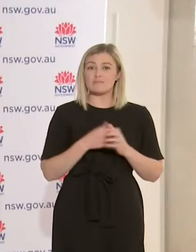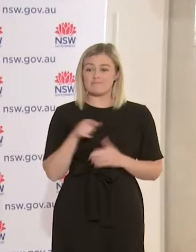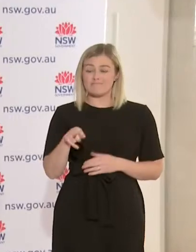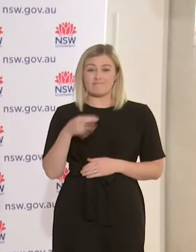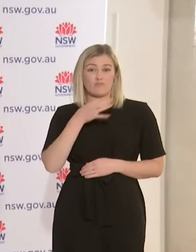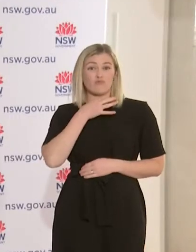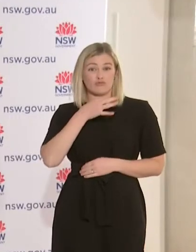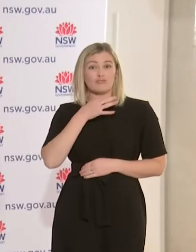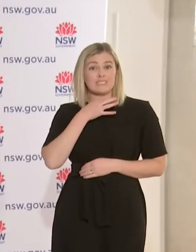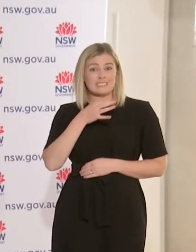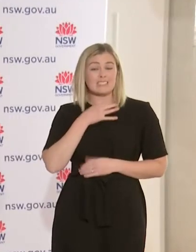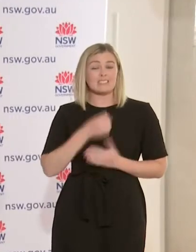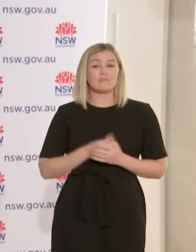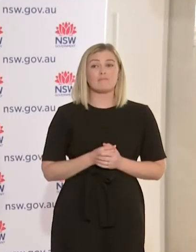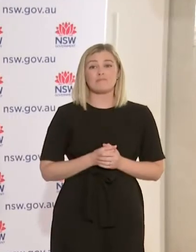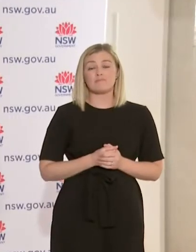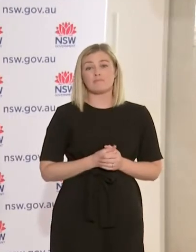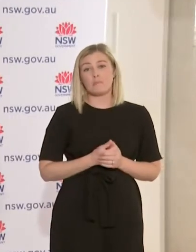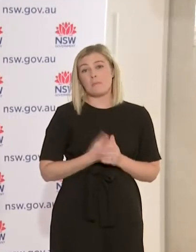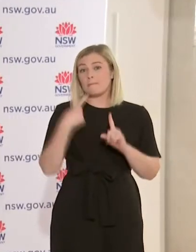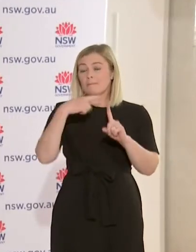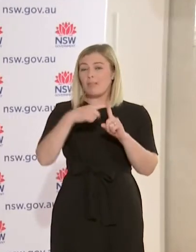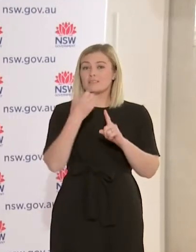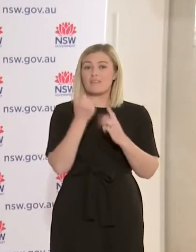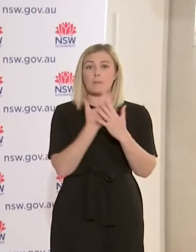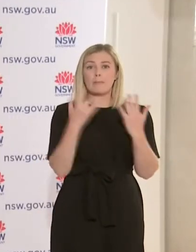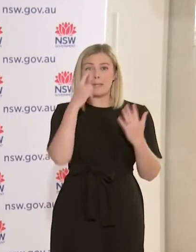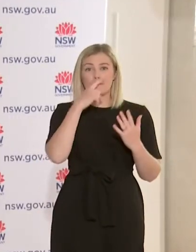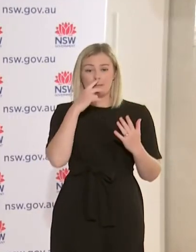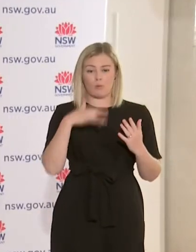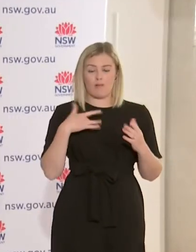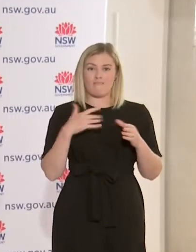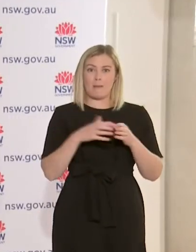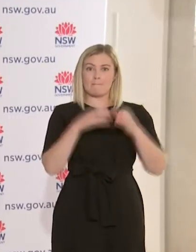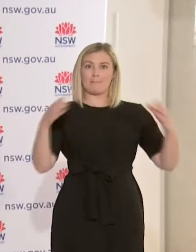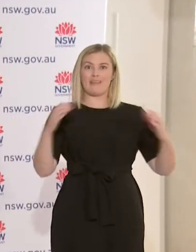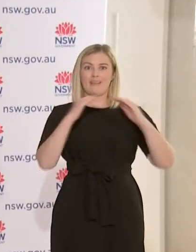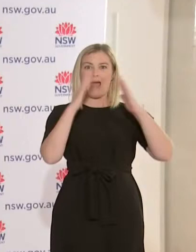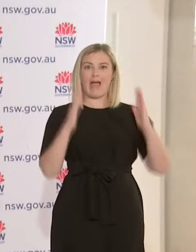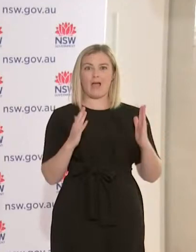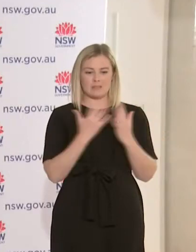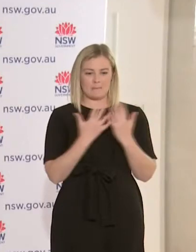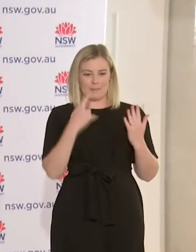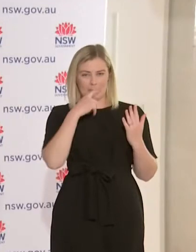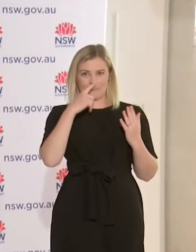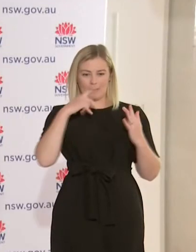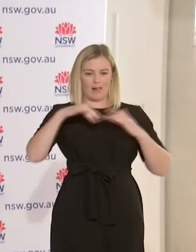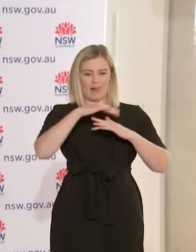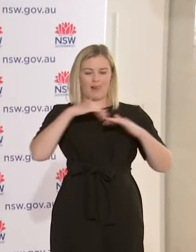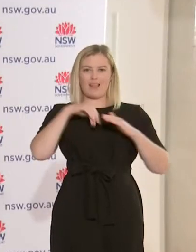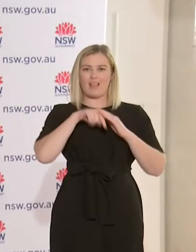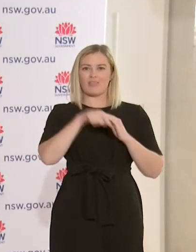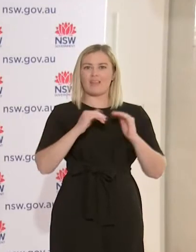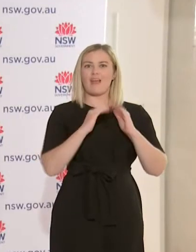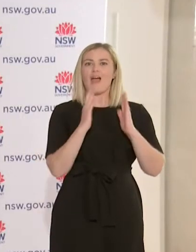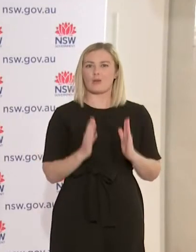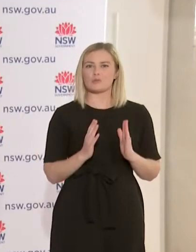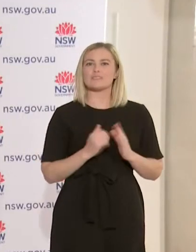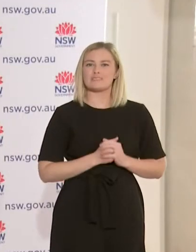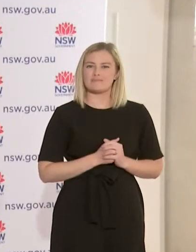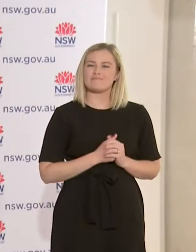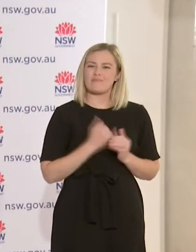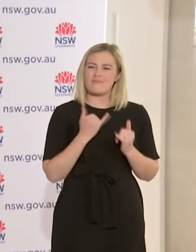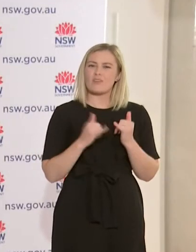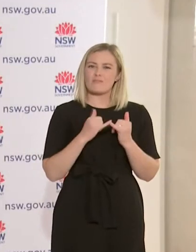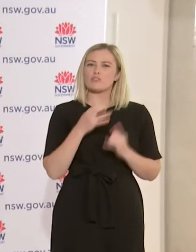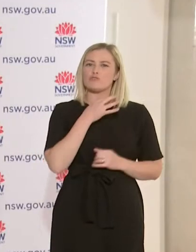large households and under difficult circumstances. It is so critical, and Australia's healthcare system has